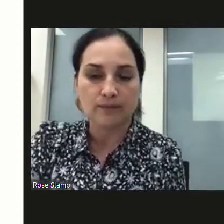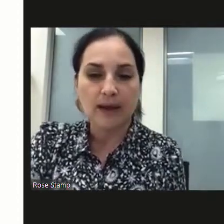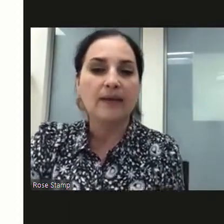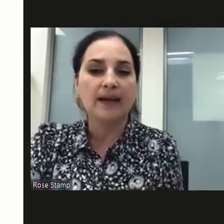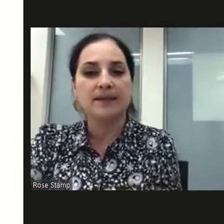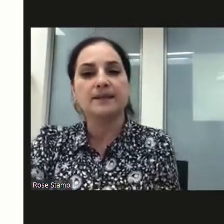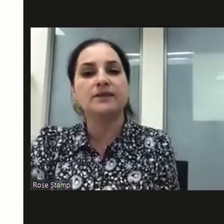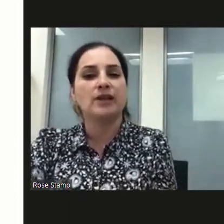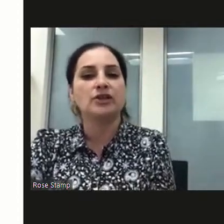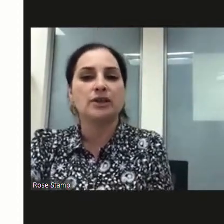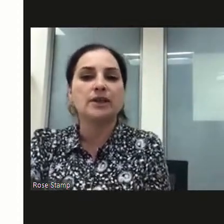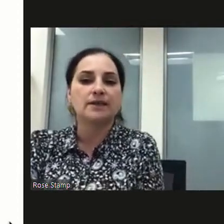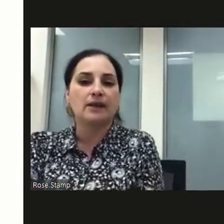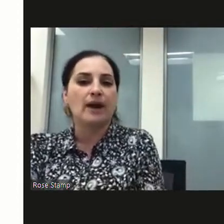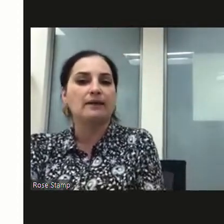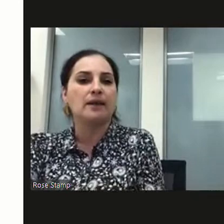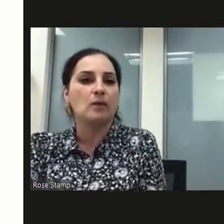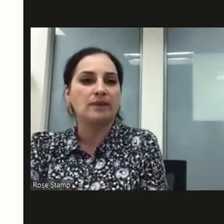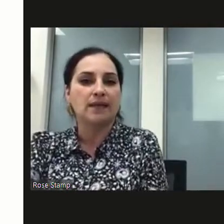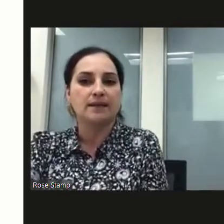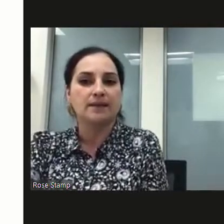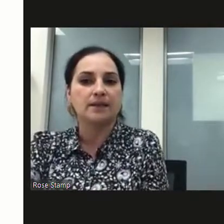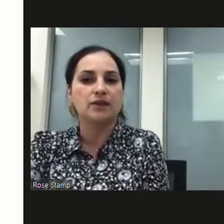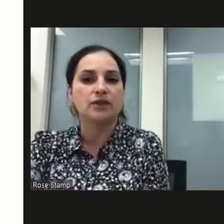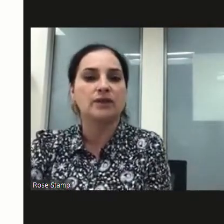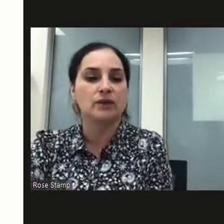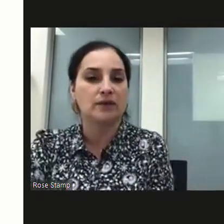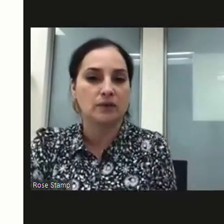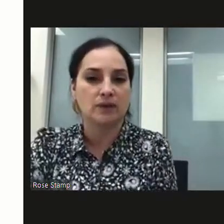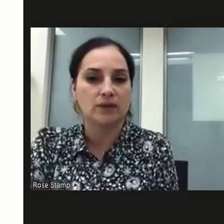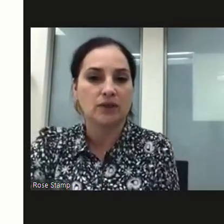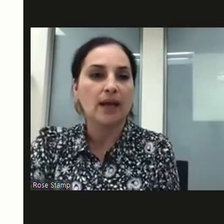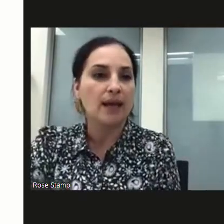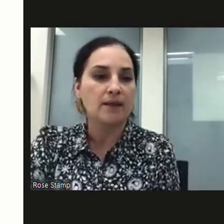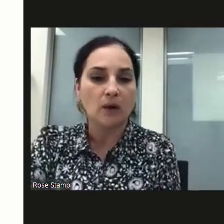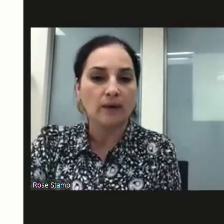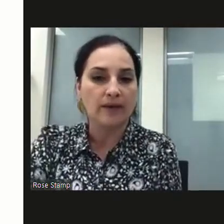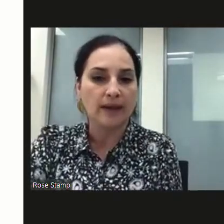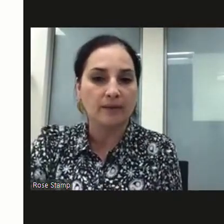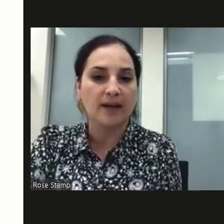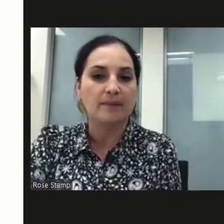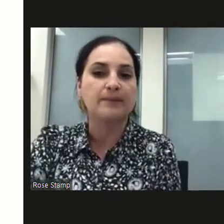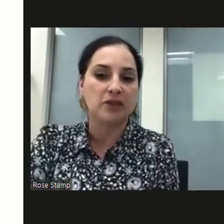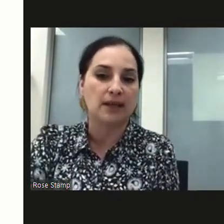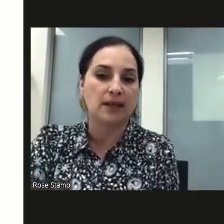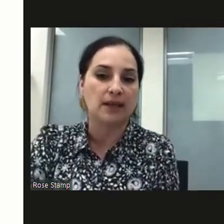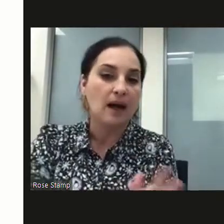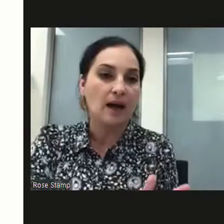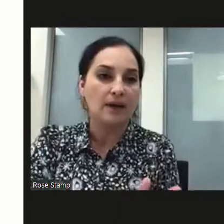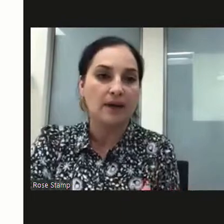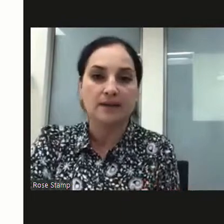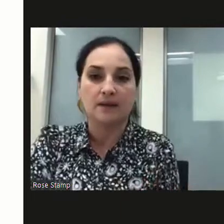language. That is, gesture is directly accommodated into discourse usage, and only then becomes